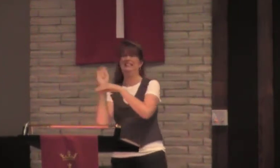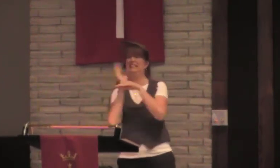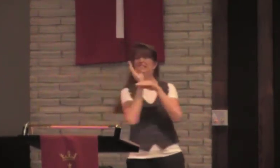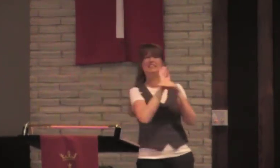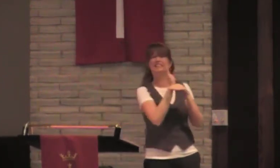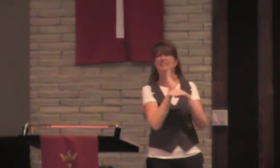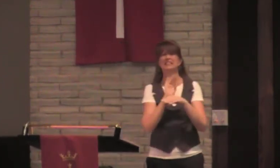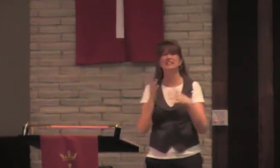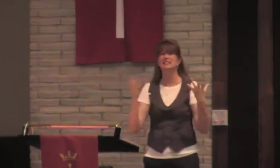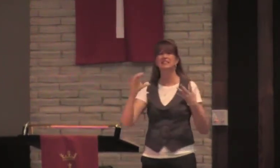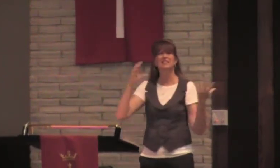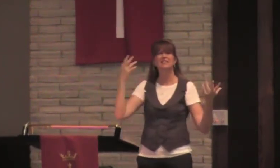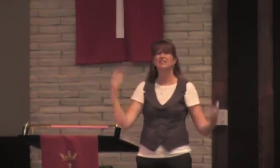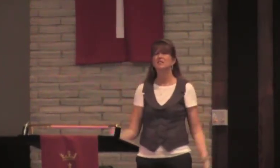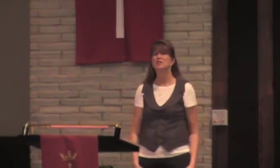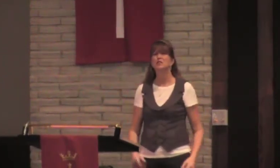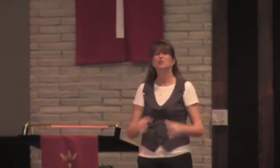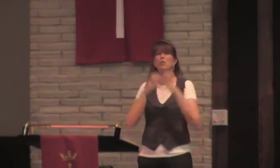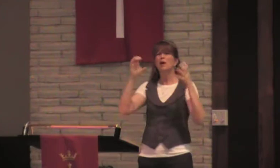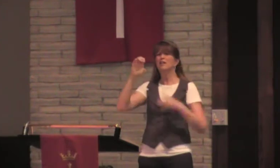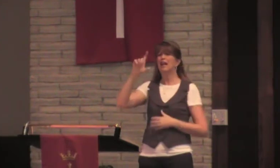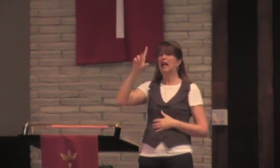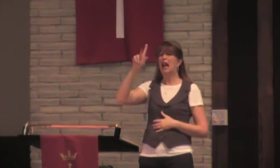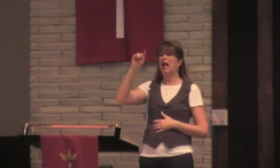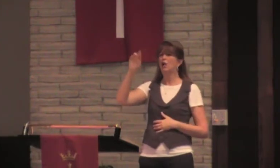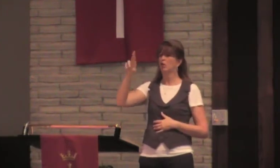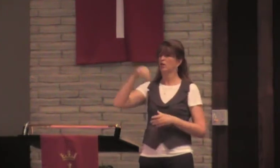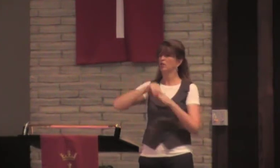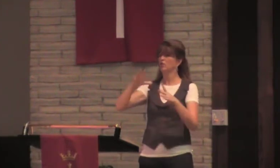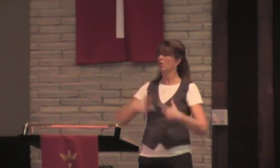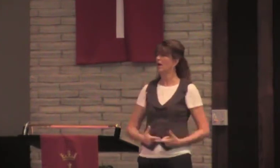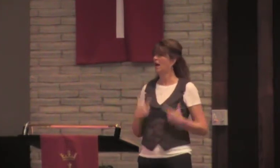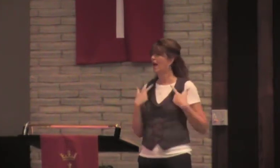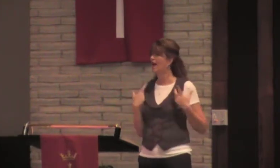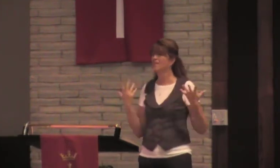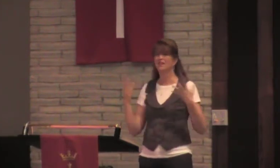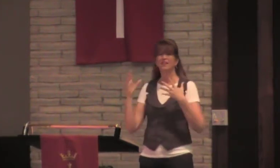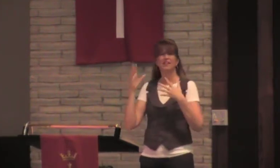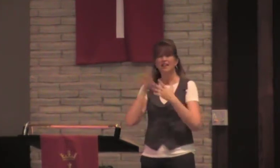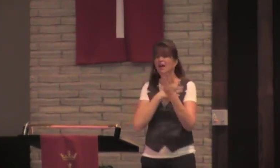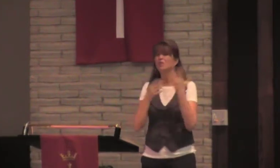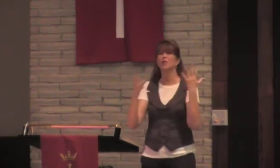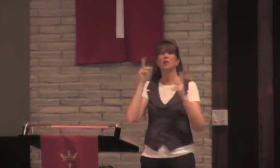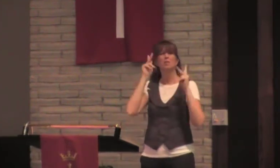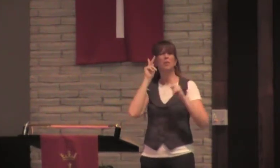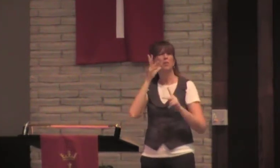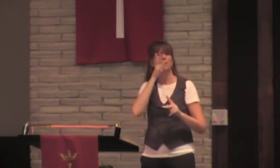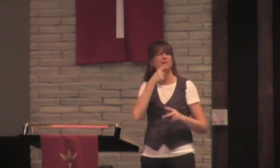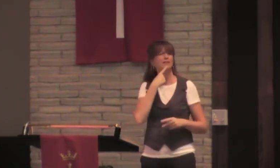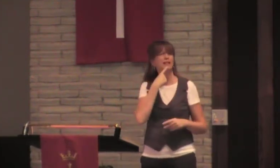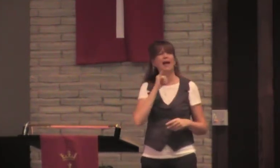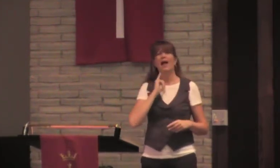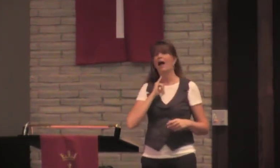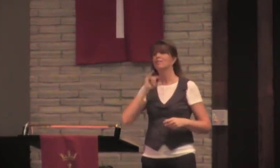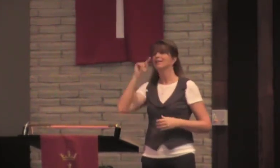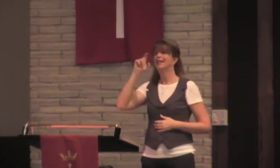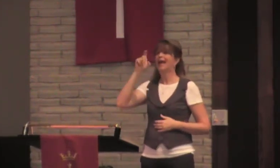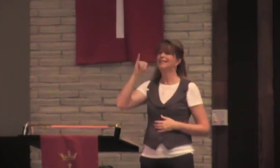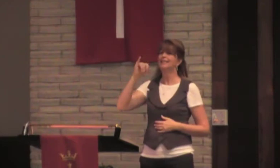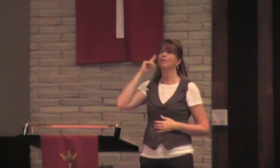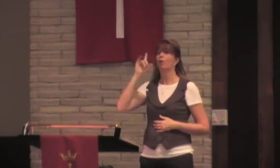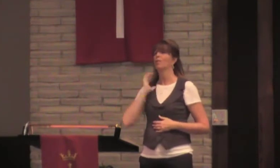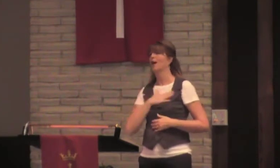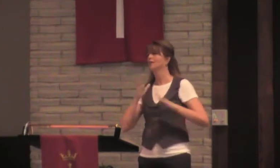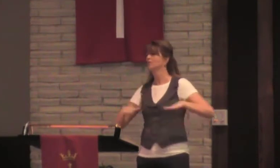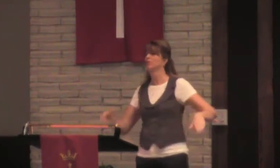Meaning your life, your schedule, the hecticness. It's too much clutter in your life. Between your schedule, and people